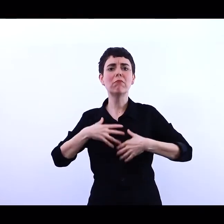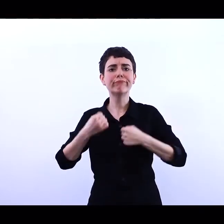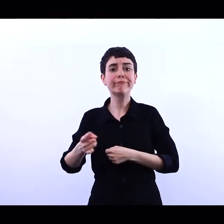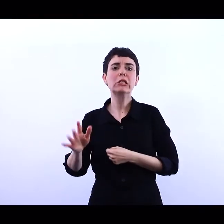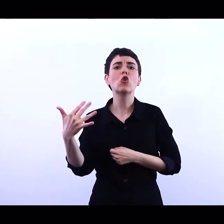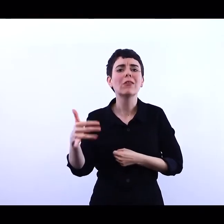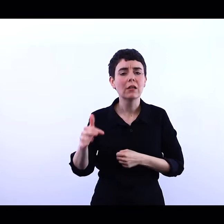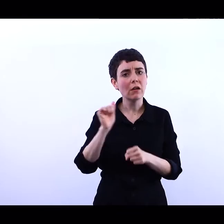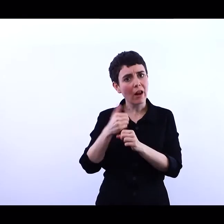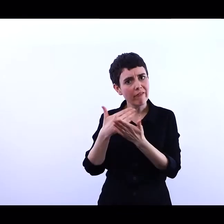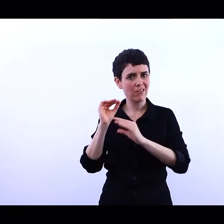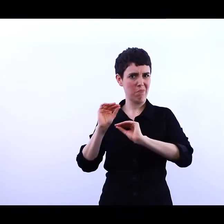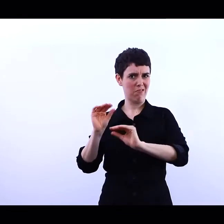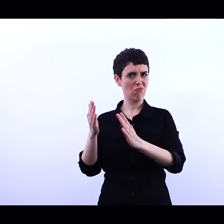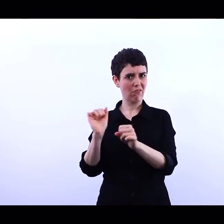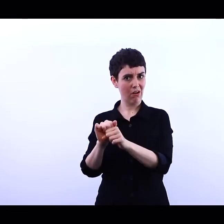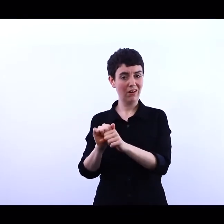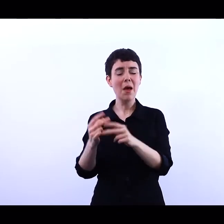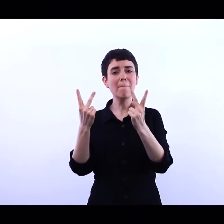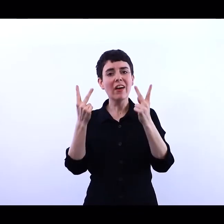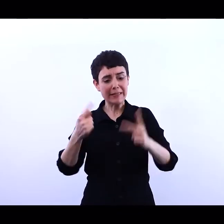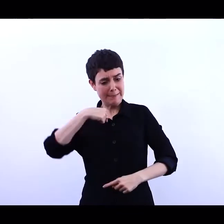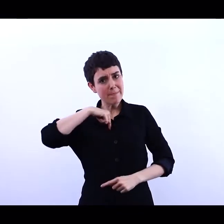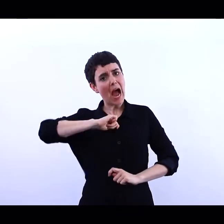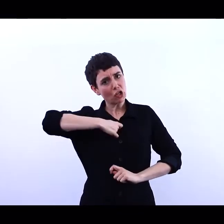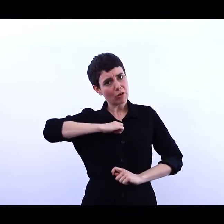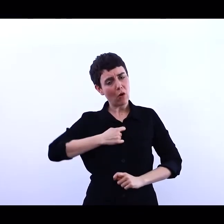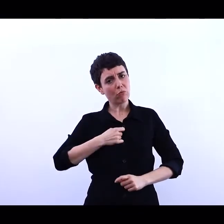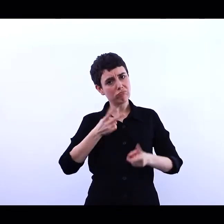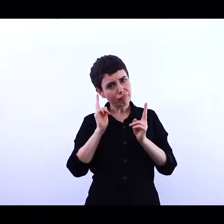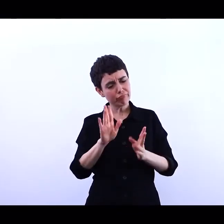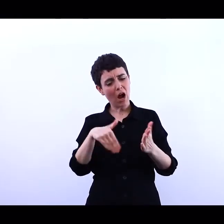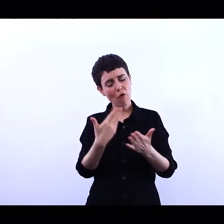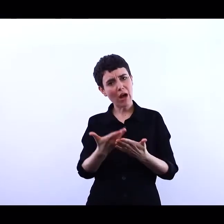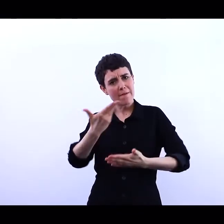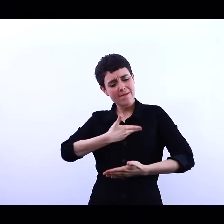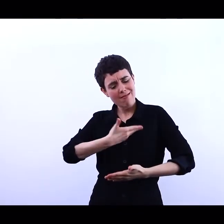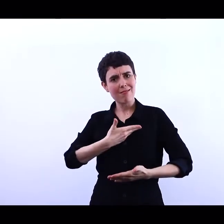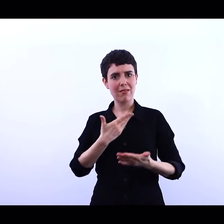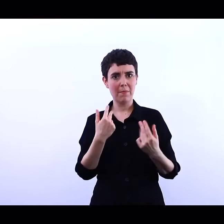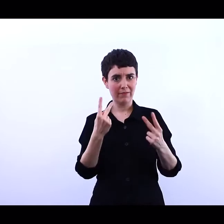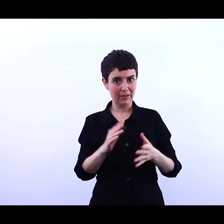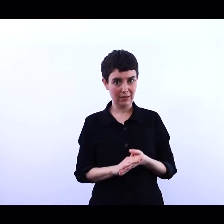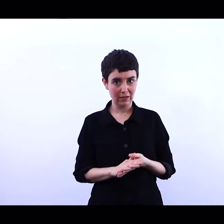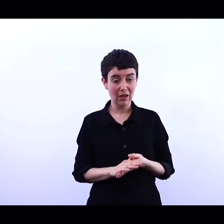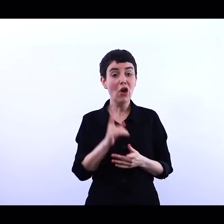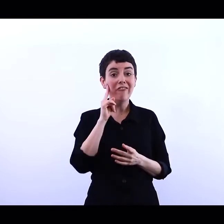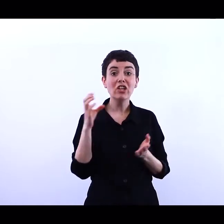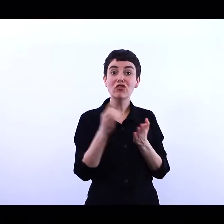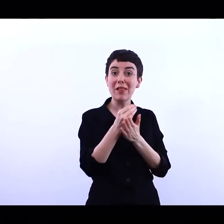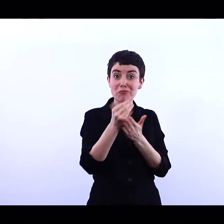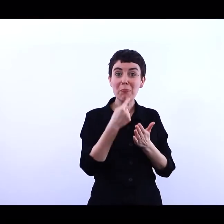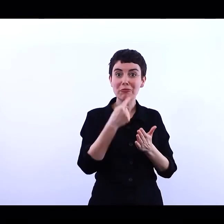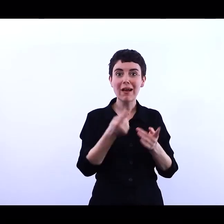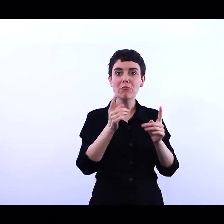technology explicitly into job descriptions is then expecting to hire people who already have experience using